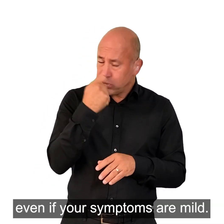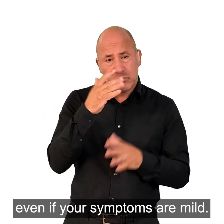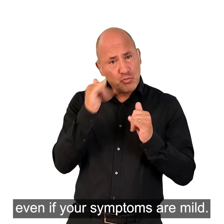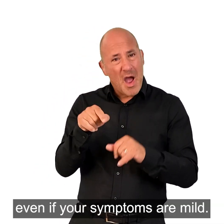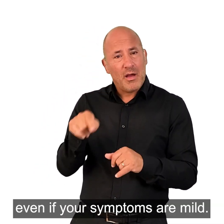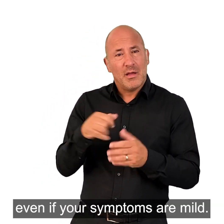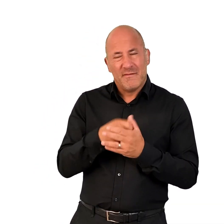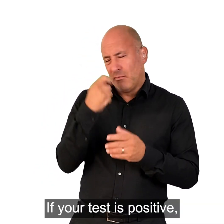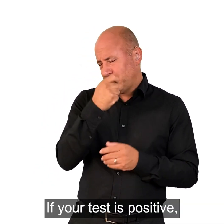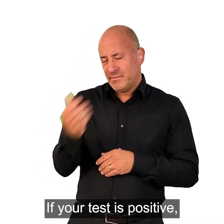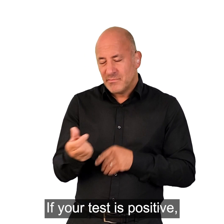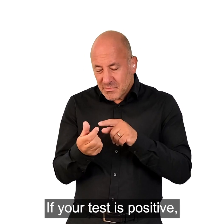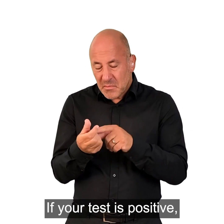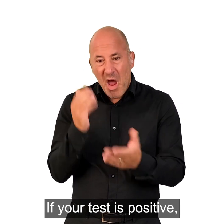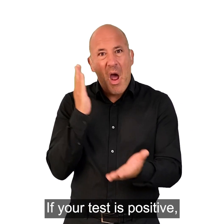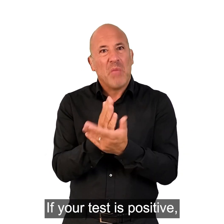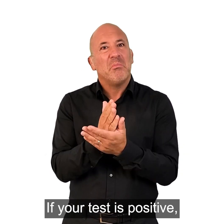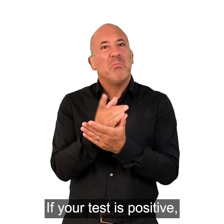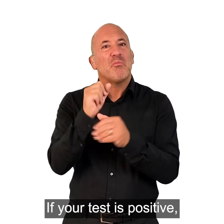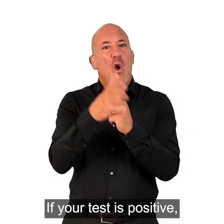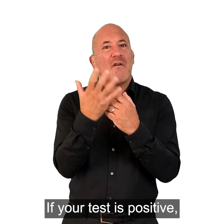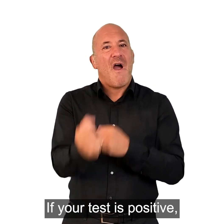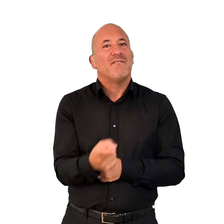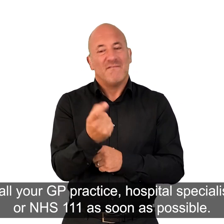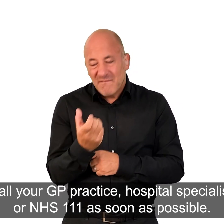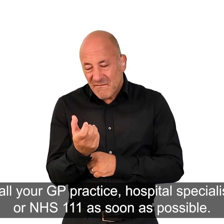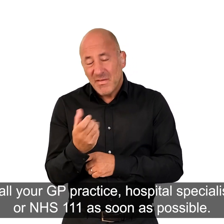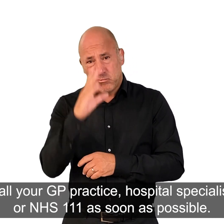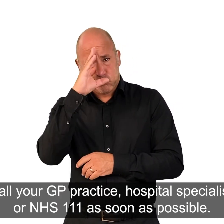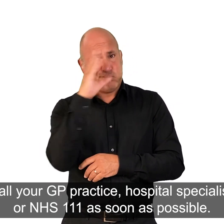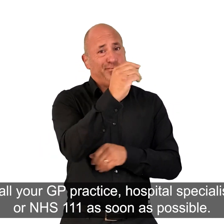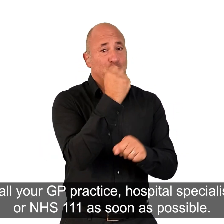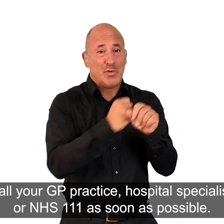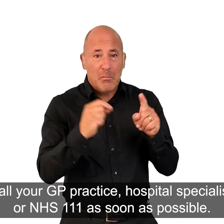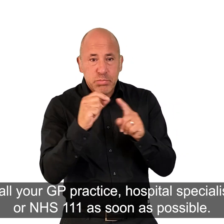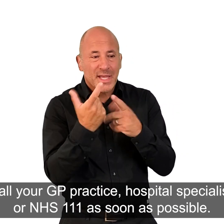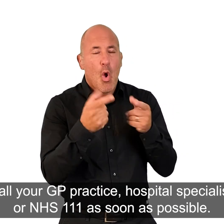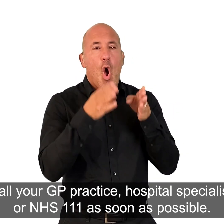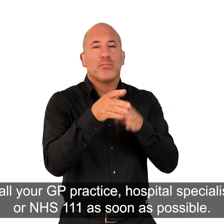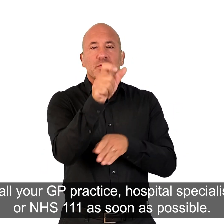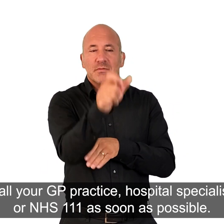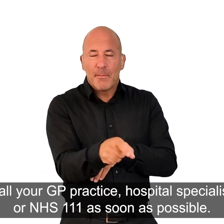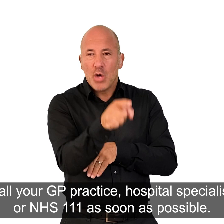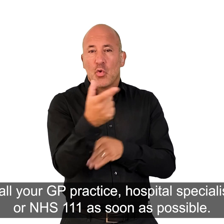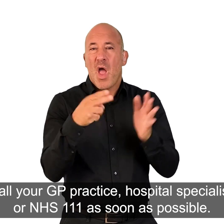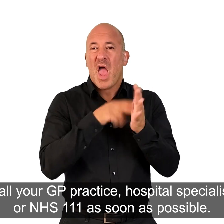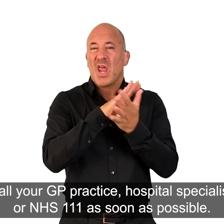mild. If your test is positive, call your GP practice, hospital specialist or